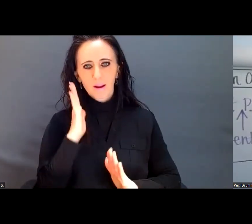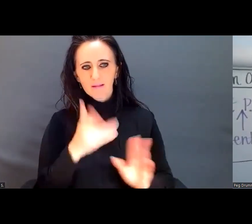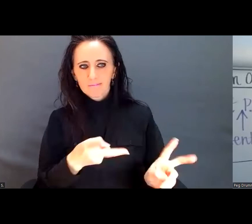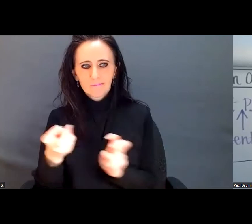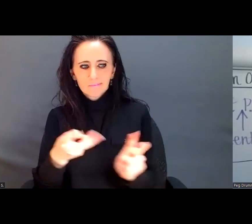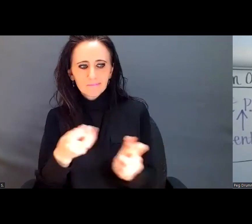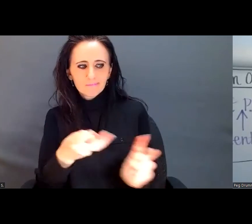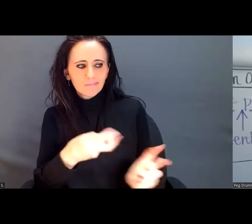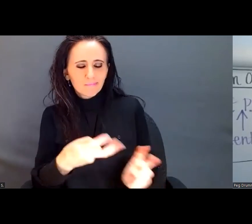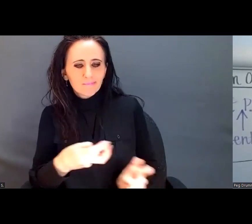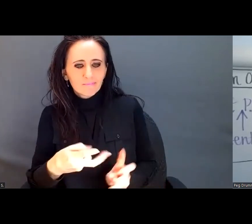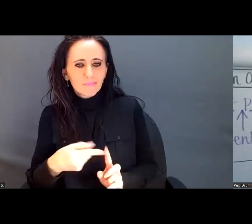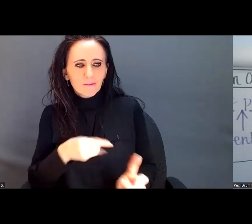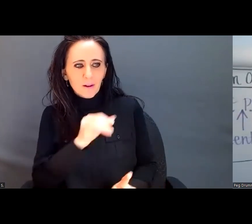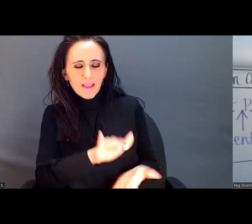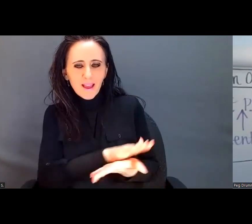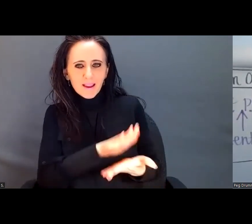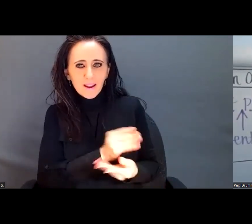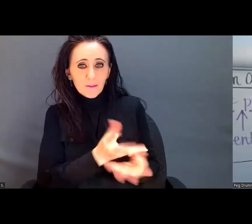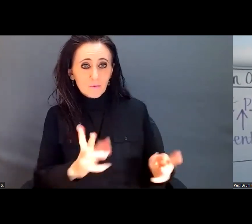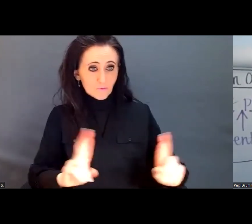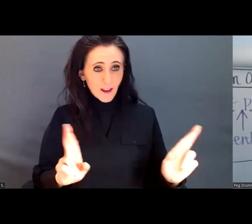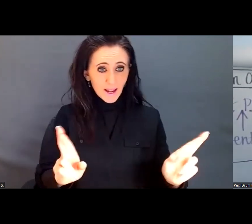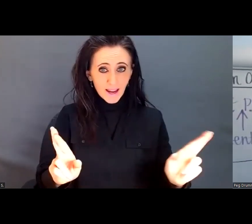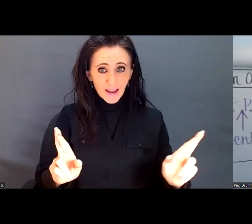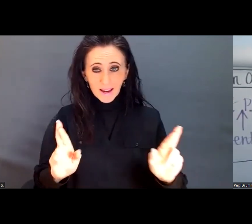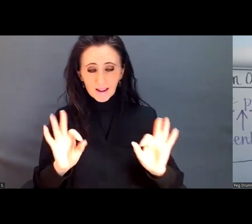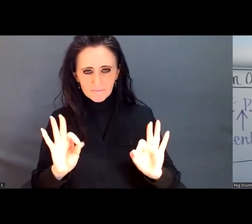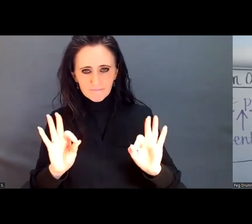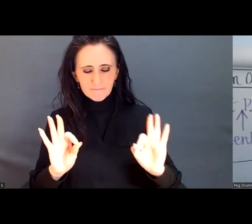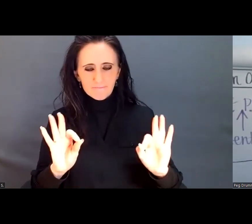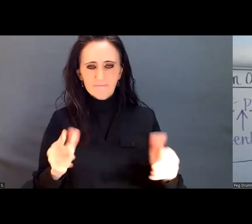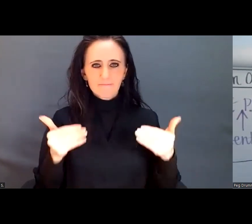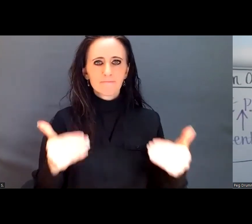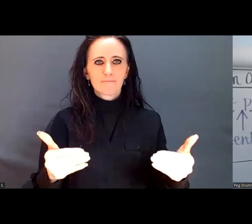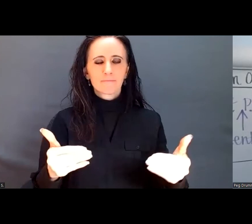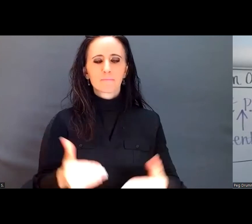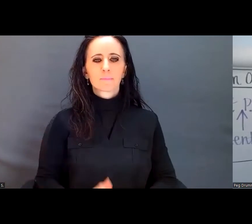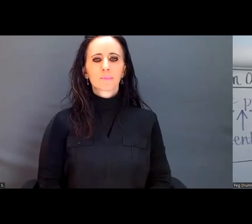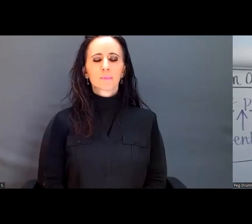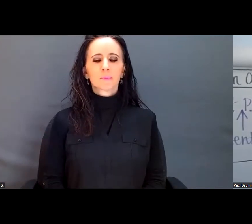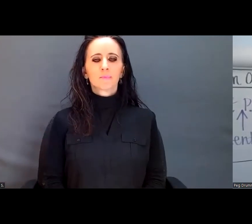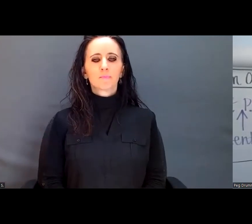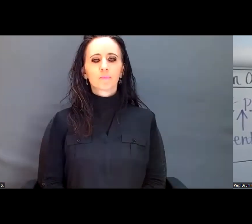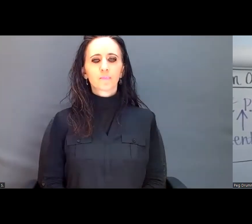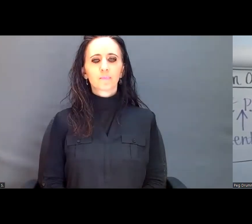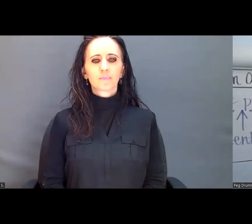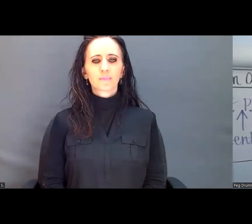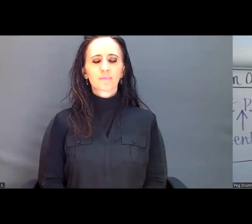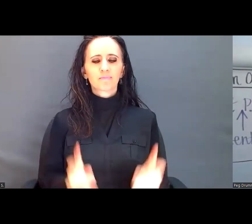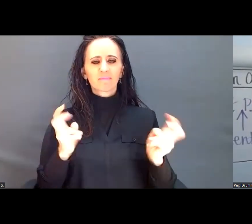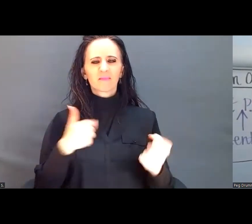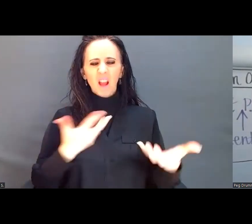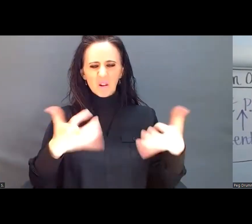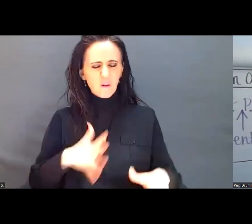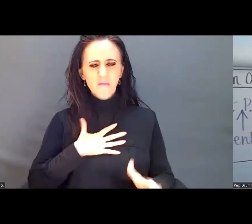ready? Great, let's go. So I don't want to turn my camera on. Who's heard